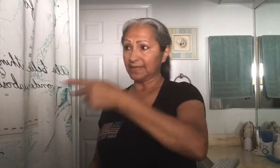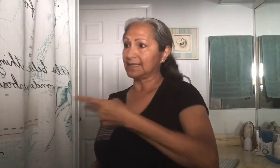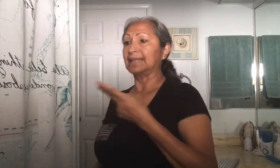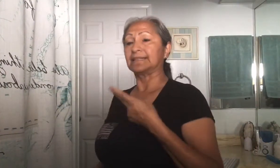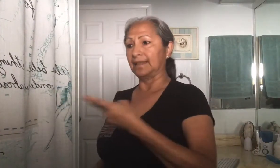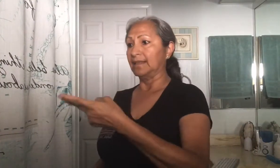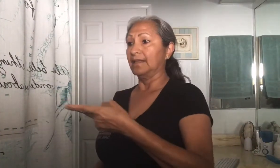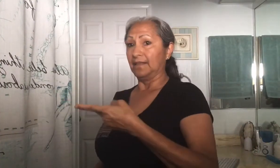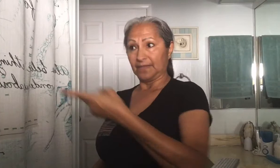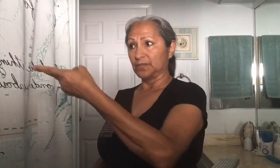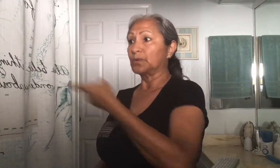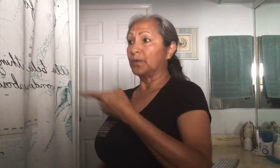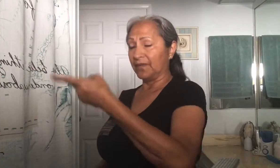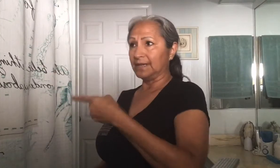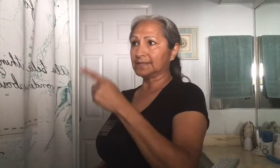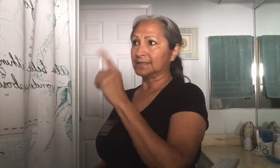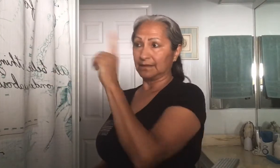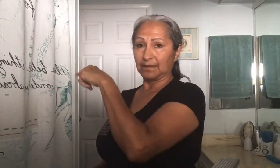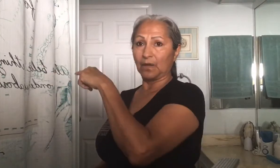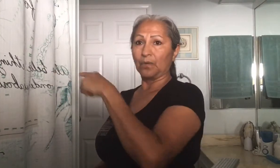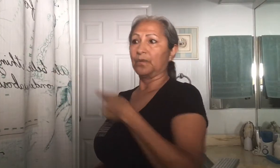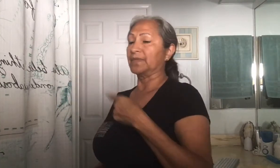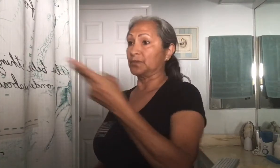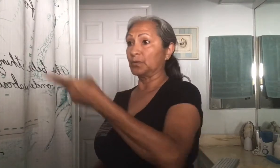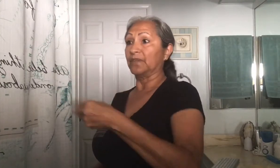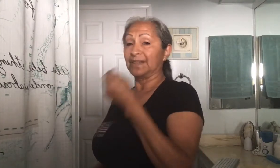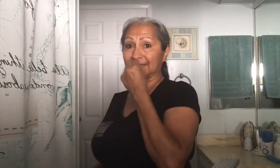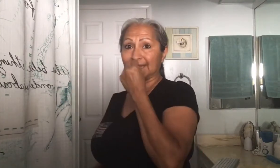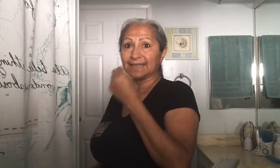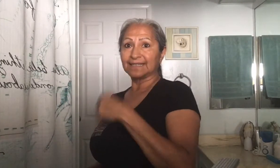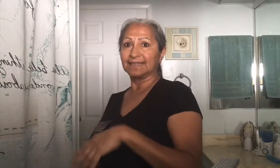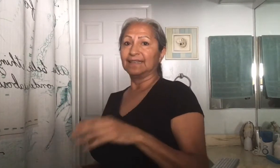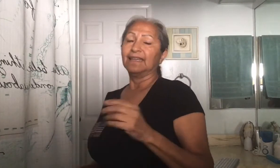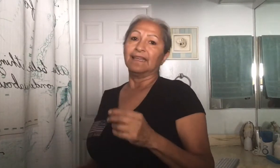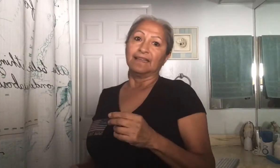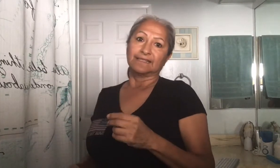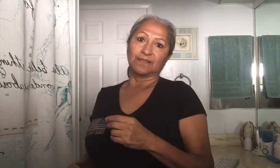I'd say the two of us go, or the two of us eat. So